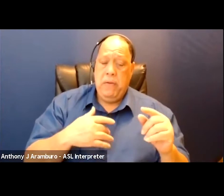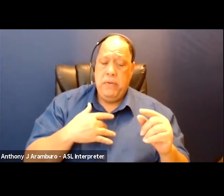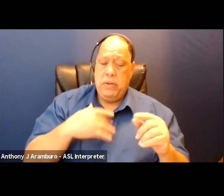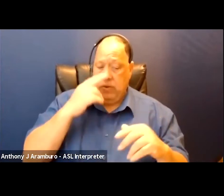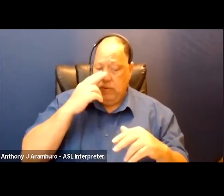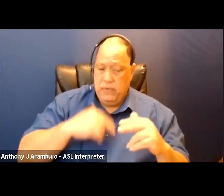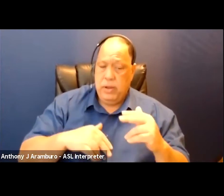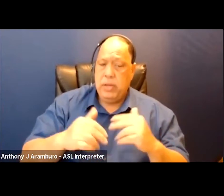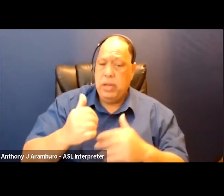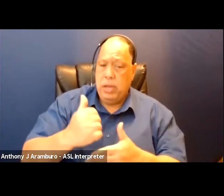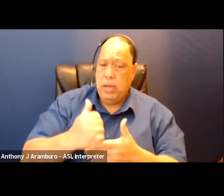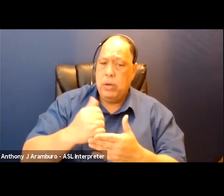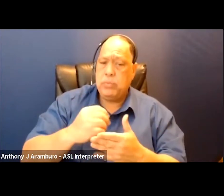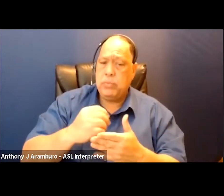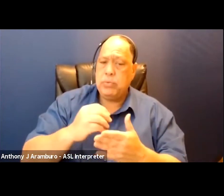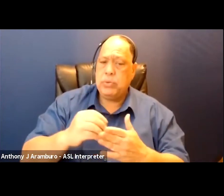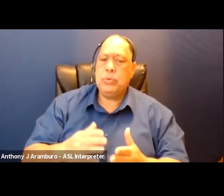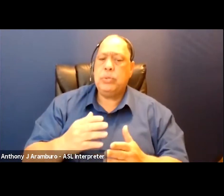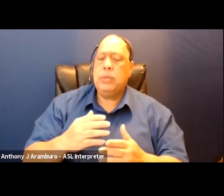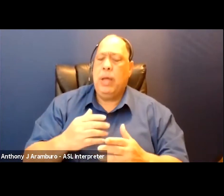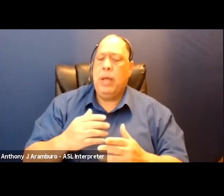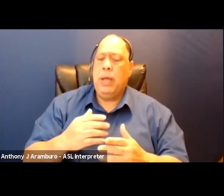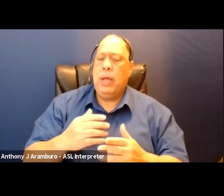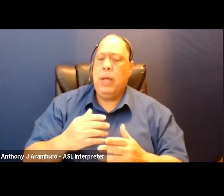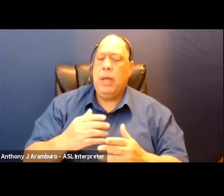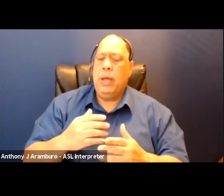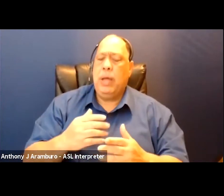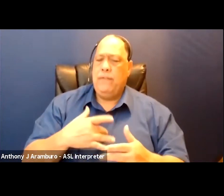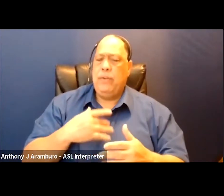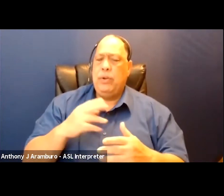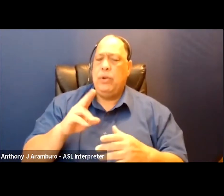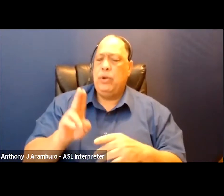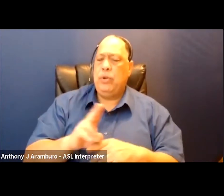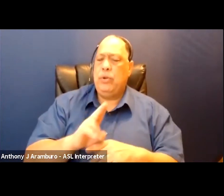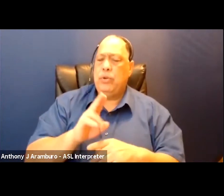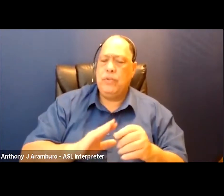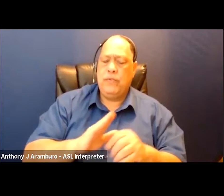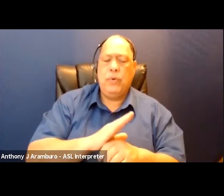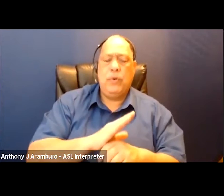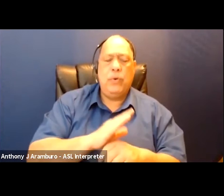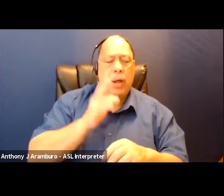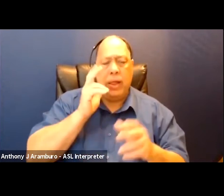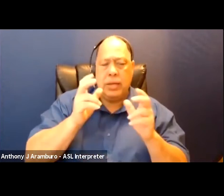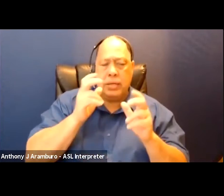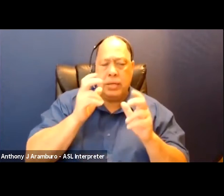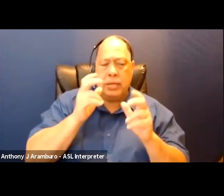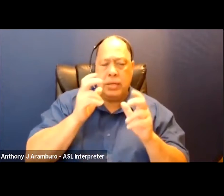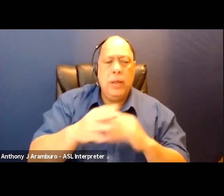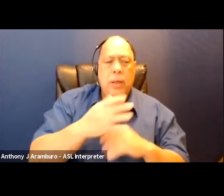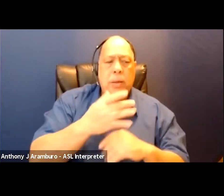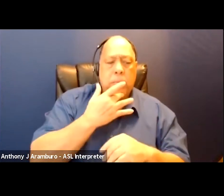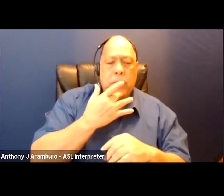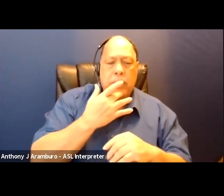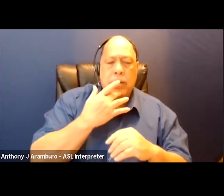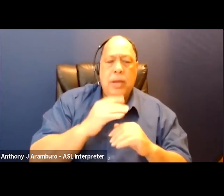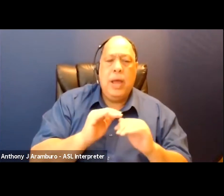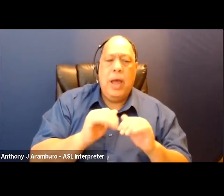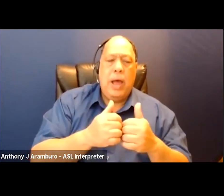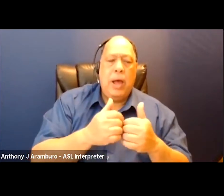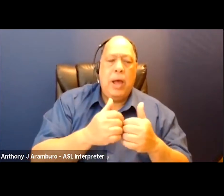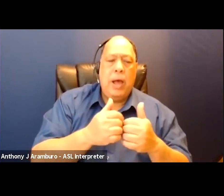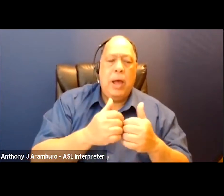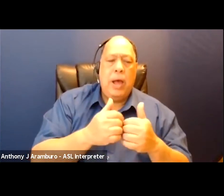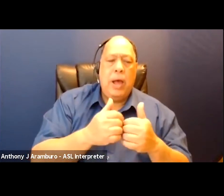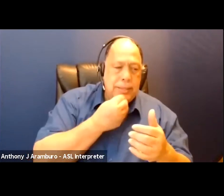also. I loved feeling useful. I began to listen for the finer detail of people's preferences. How did someone wish to